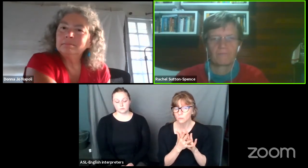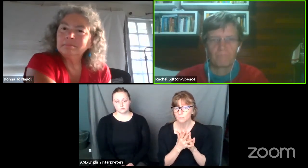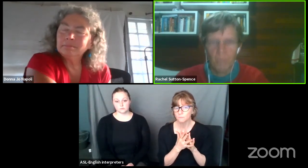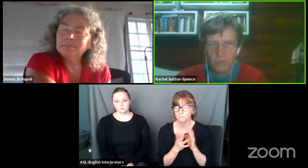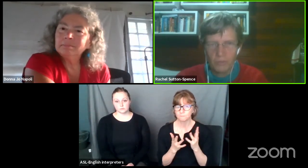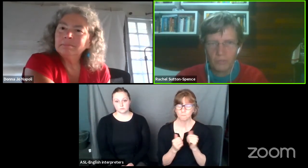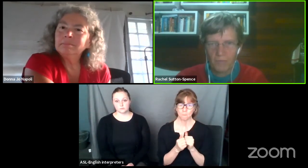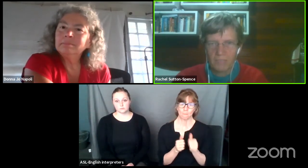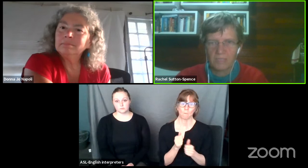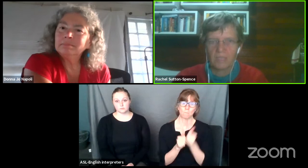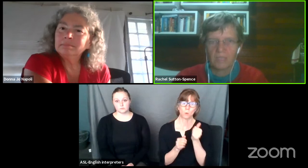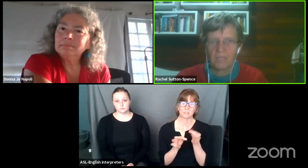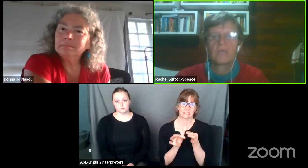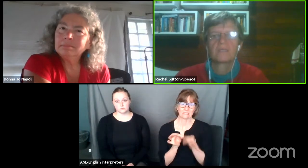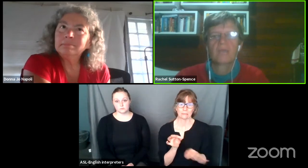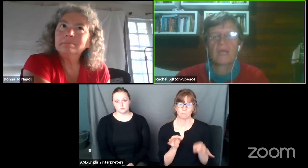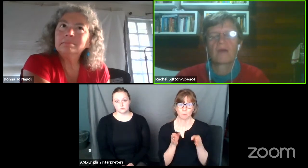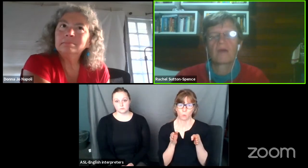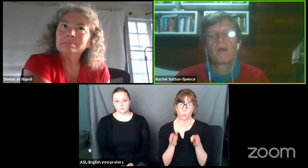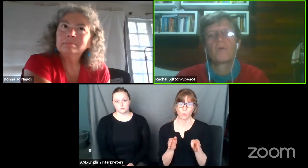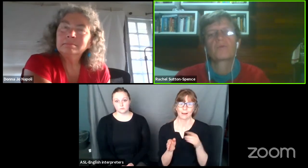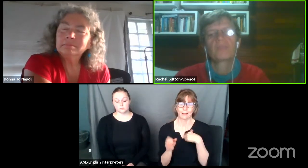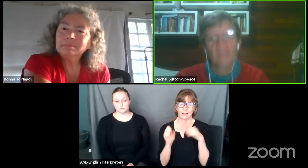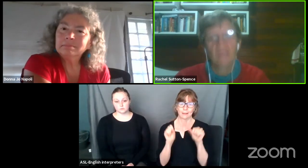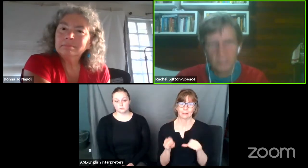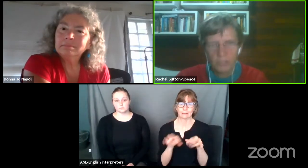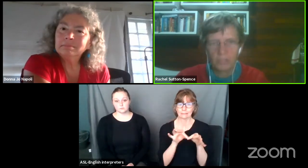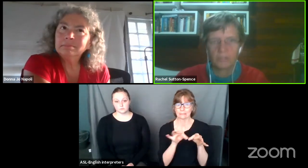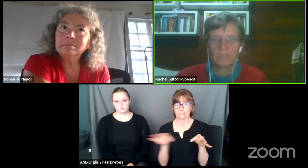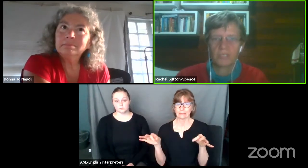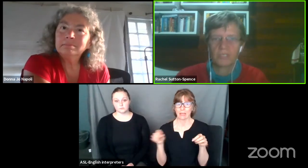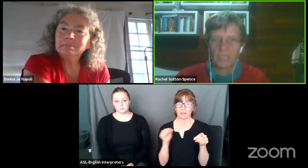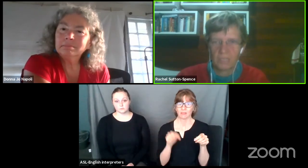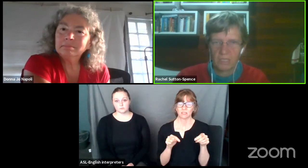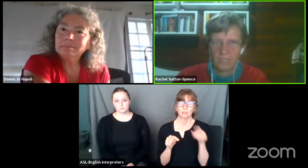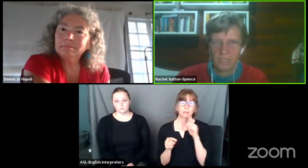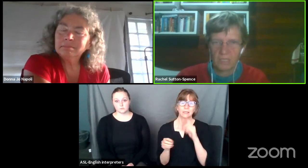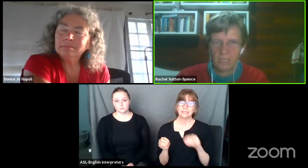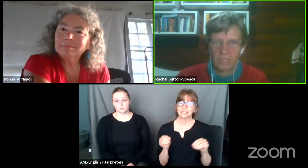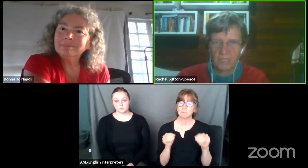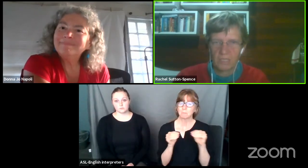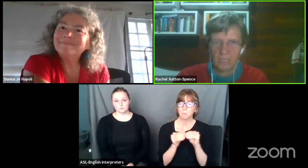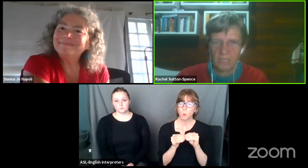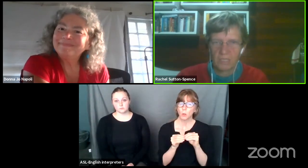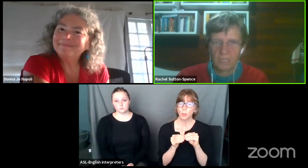very simplest and most basic, they are more theatrical techniques